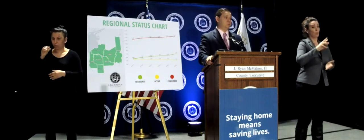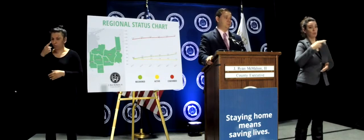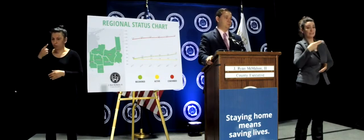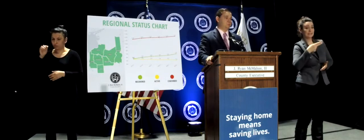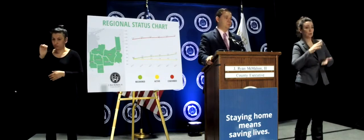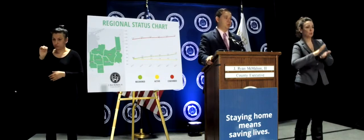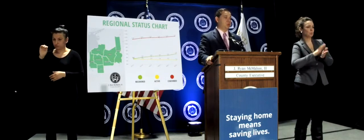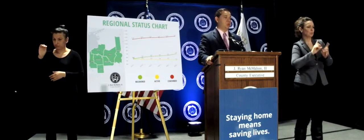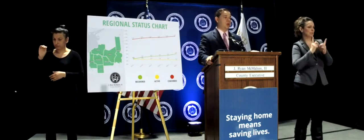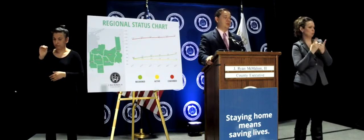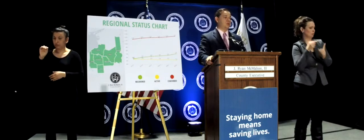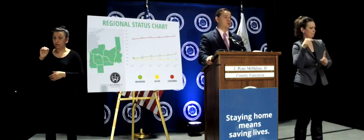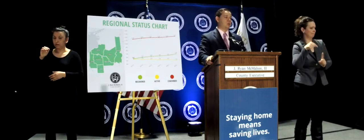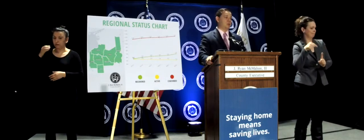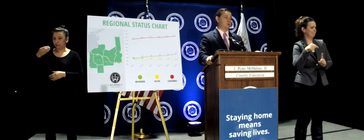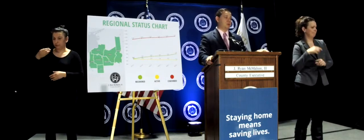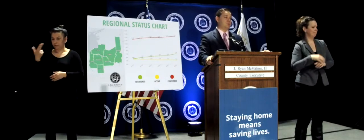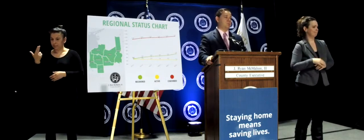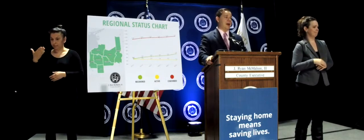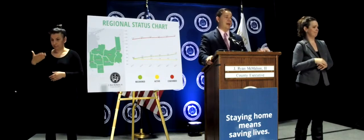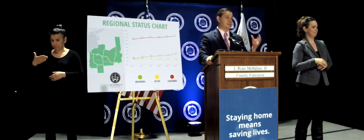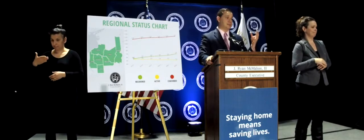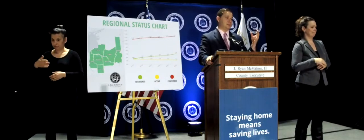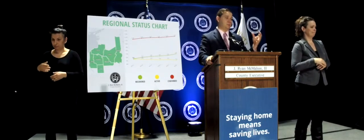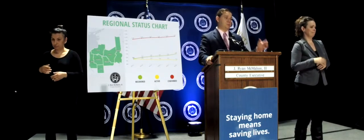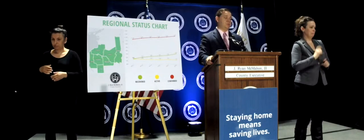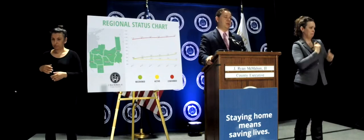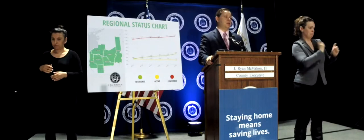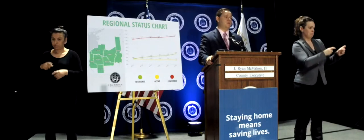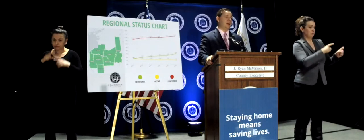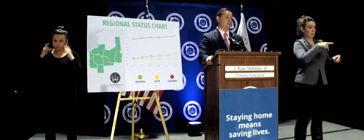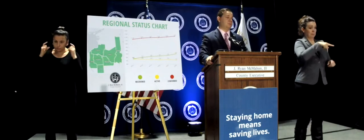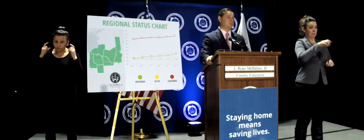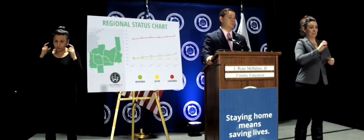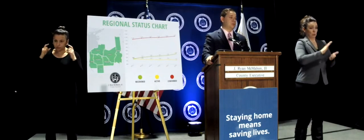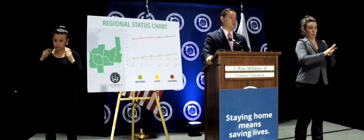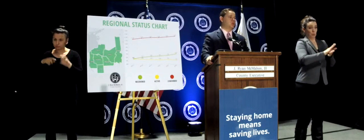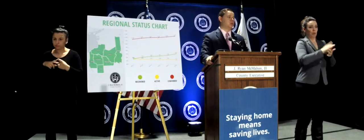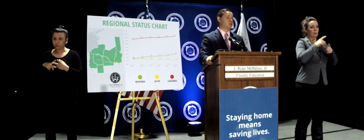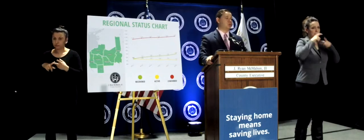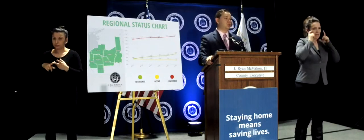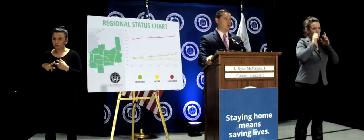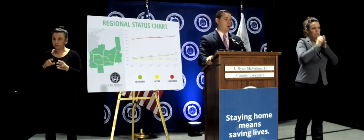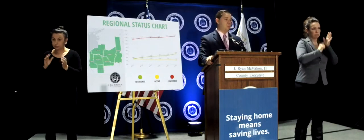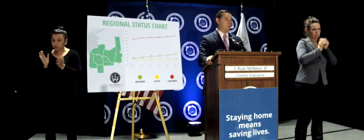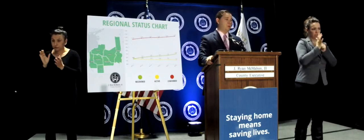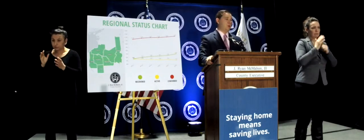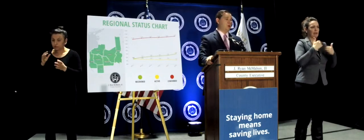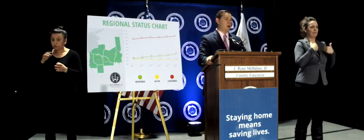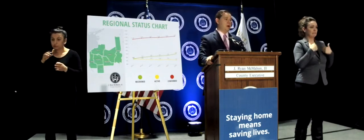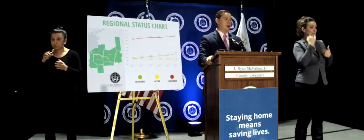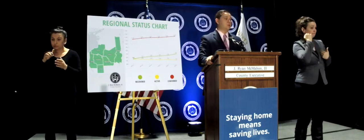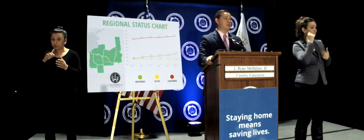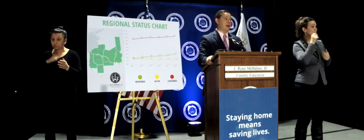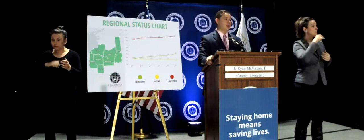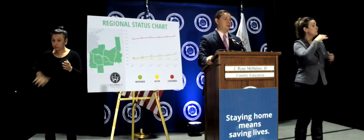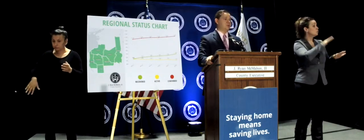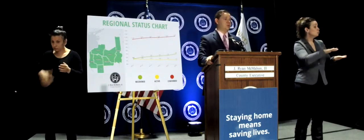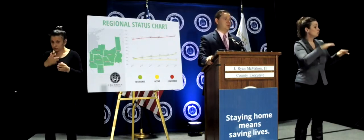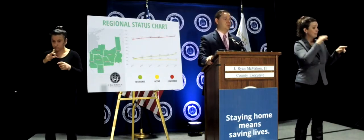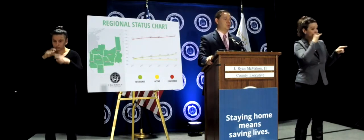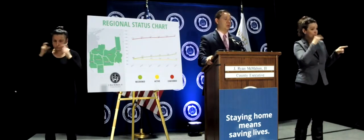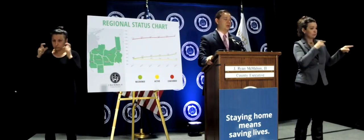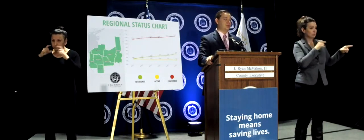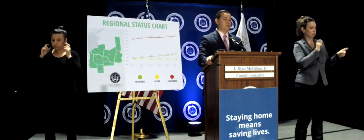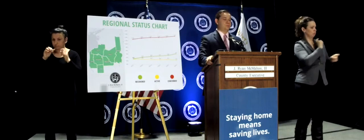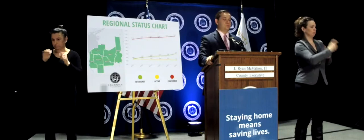PPE to the West Hill School District, masks, in the event that the students do show up outside